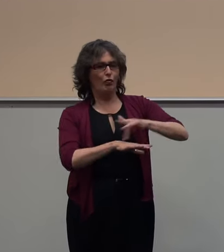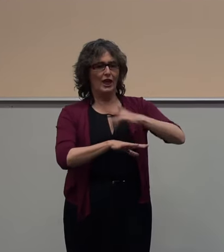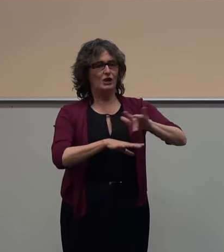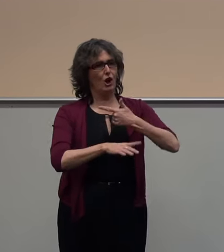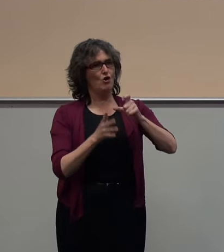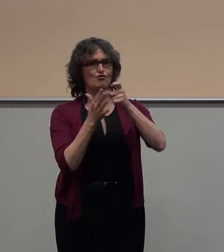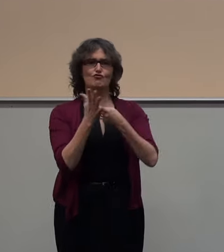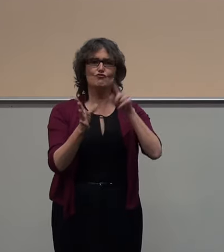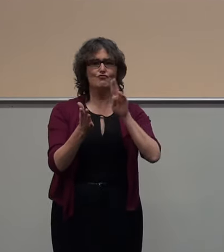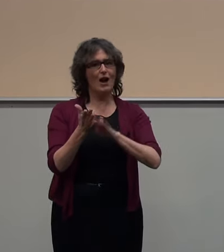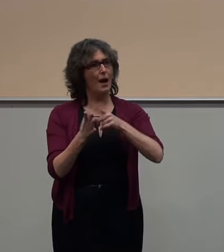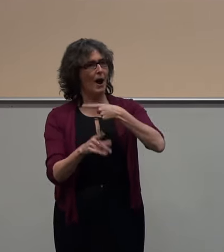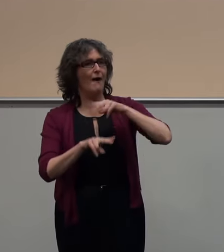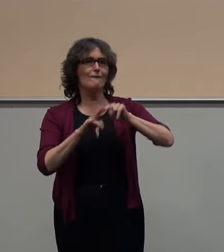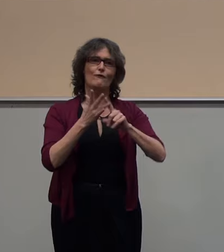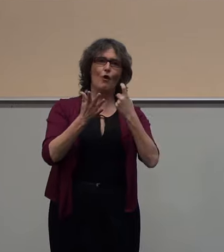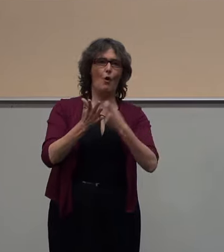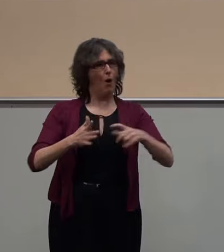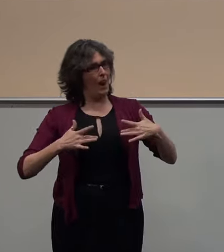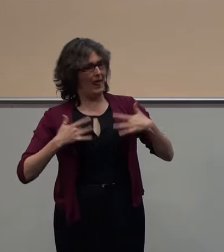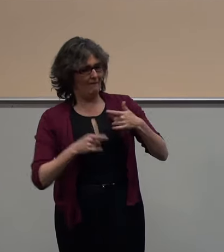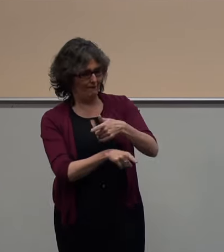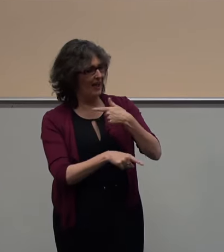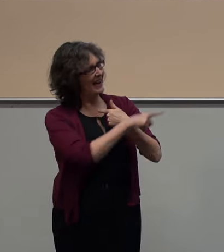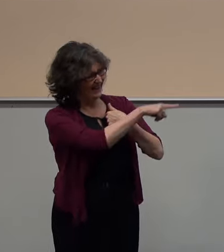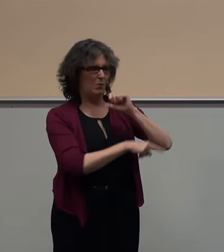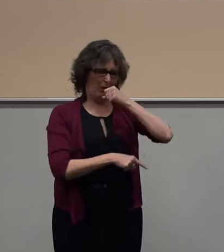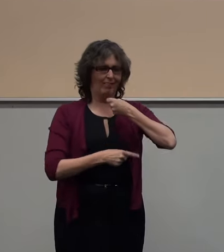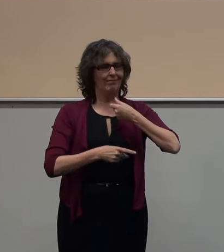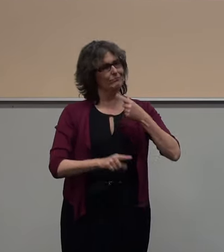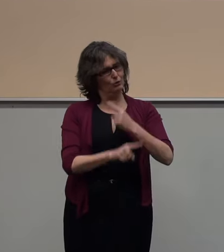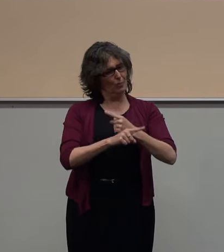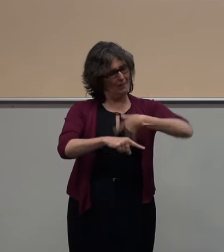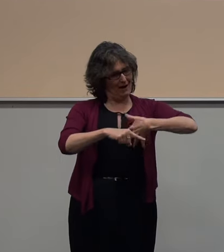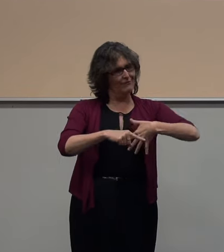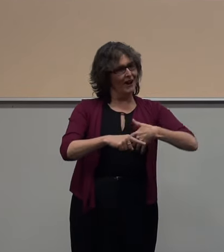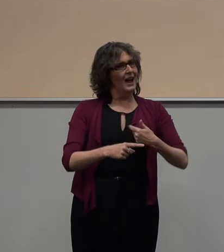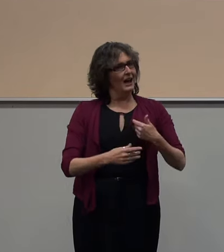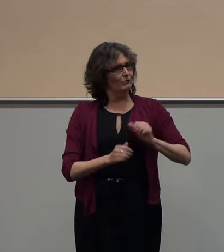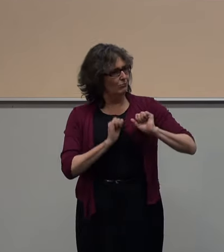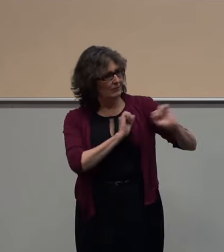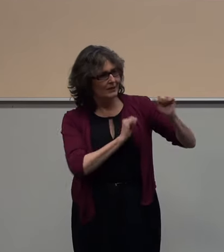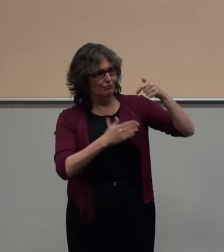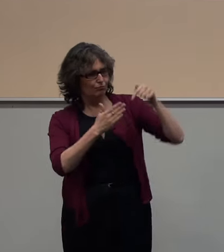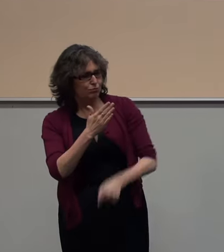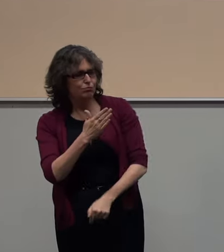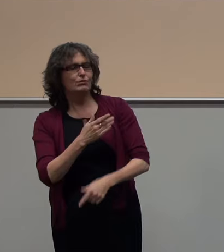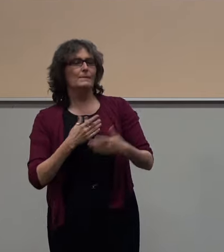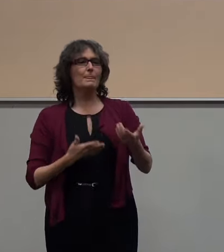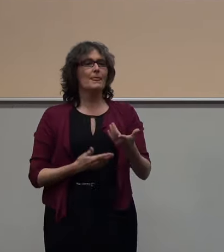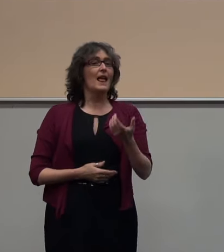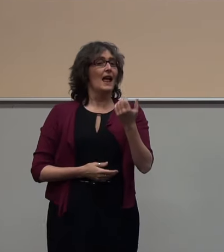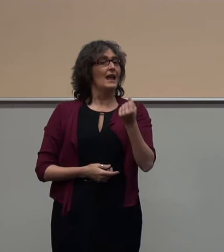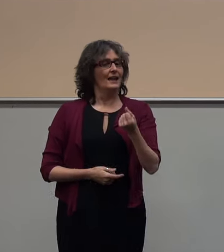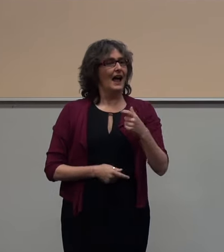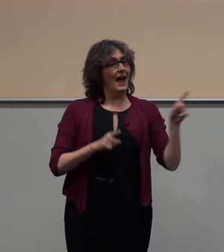received, as I understand it, but I'm sure he'll tell you more about his background in this very interesting presentation. The Sign Language Interpretive